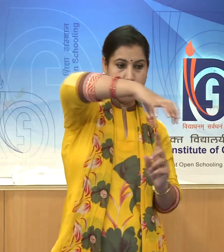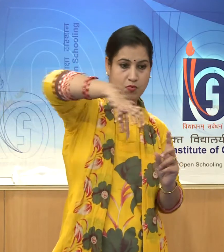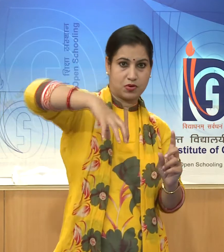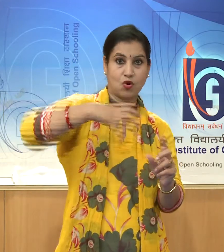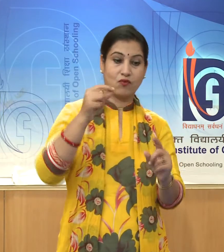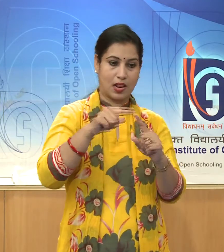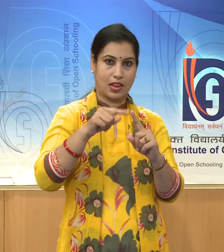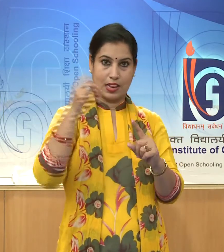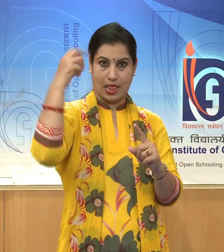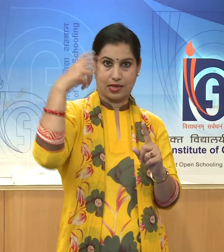light.